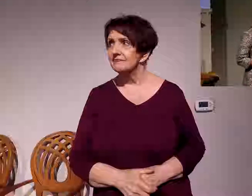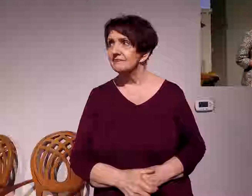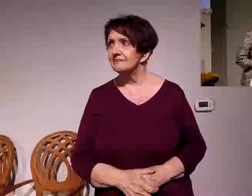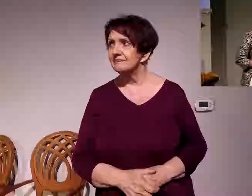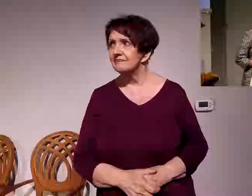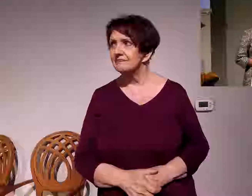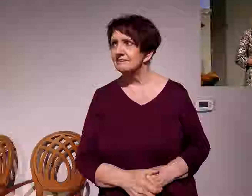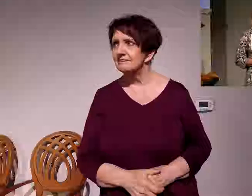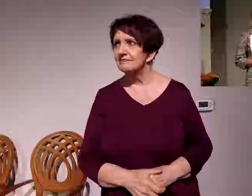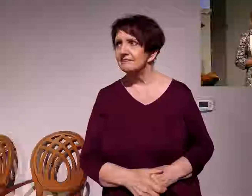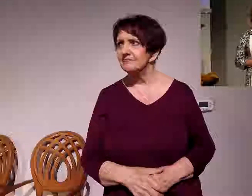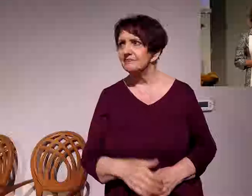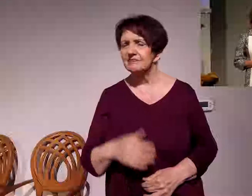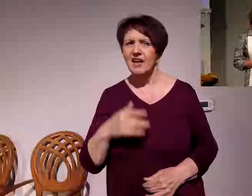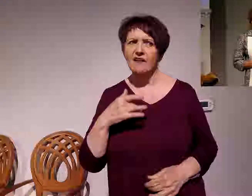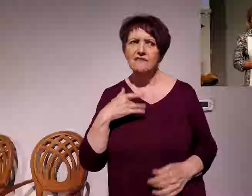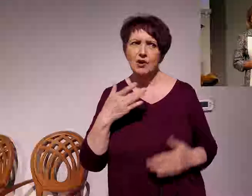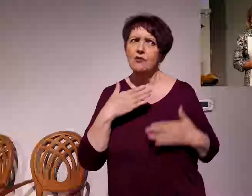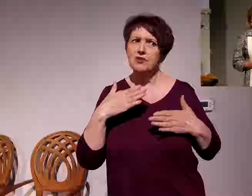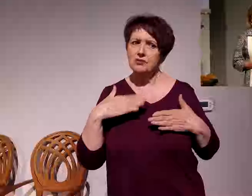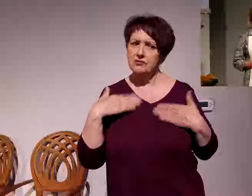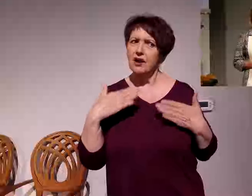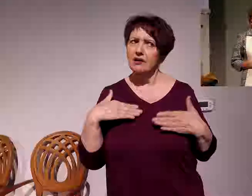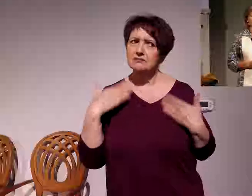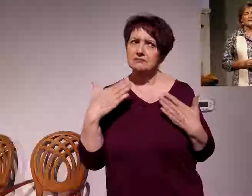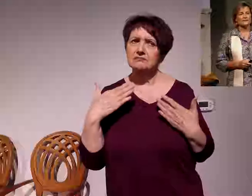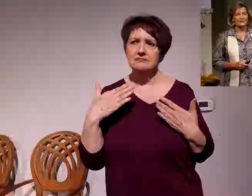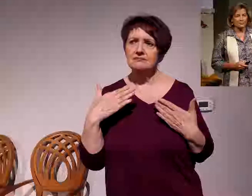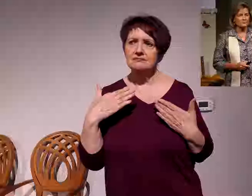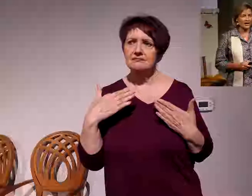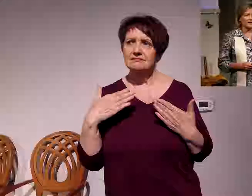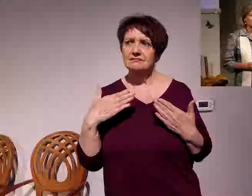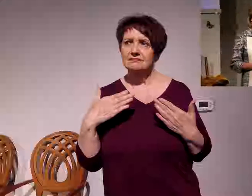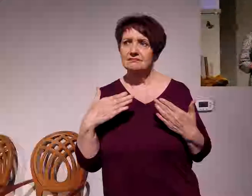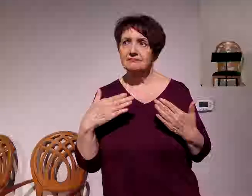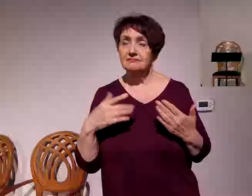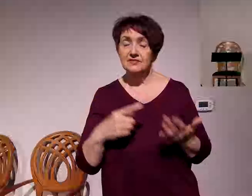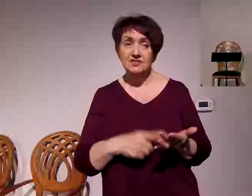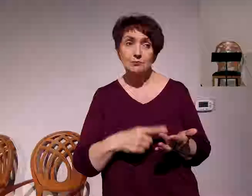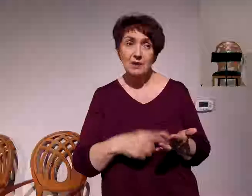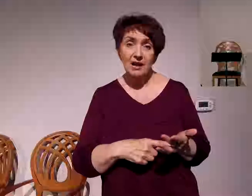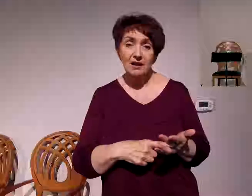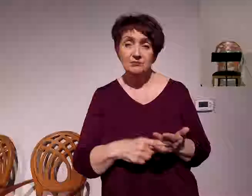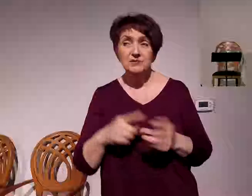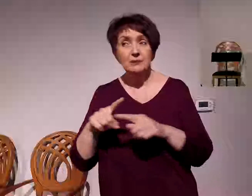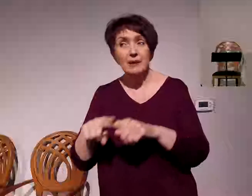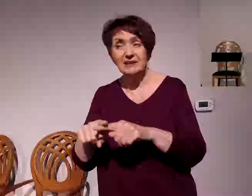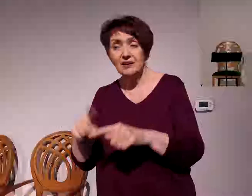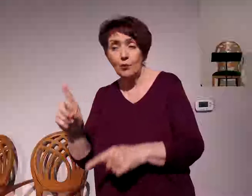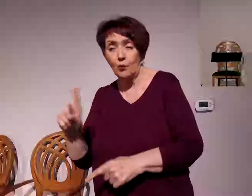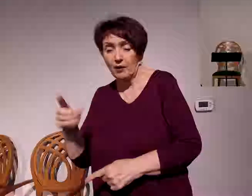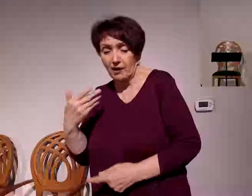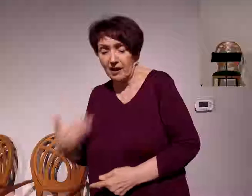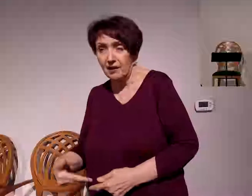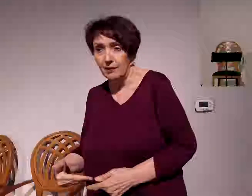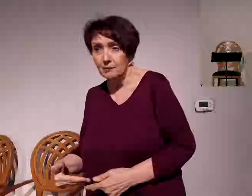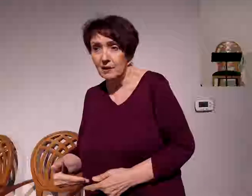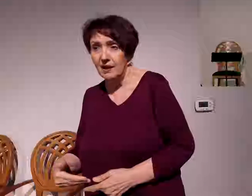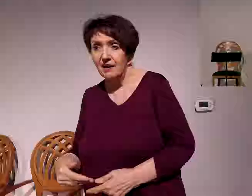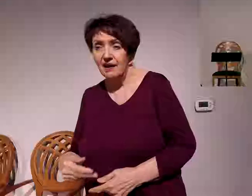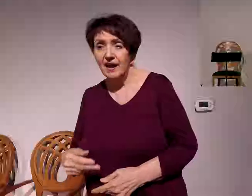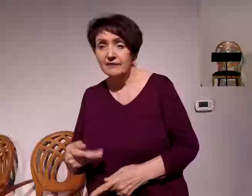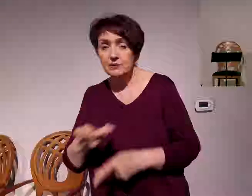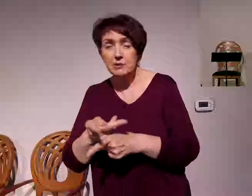Now, I feel very, very young. In fact, sometimes, depending on where I am, I have to